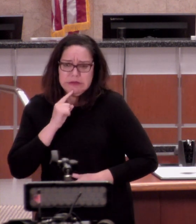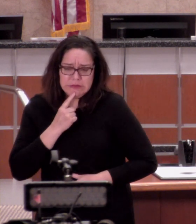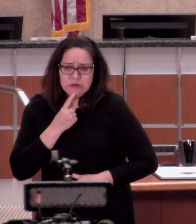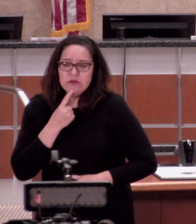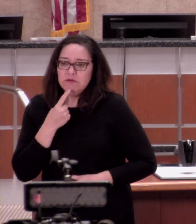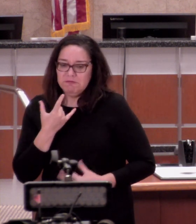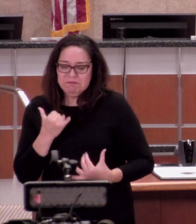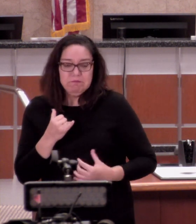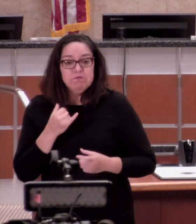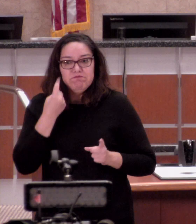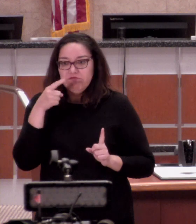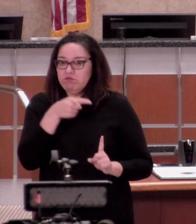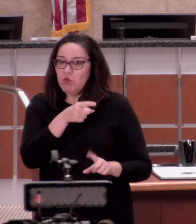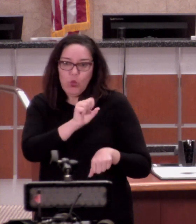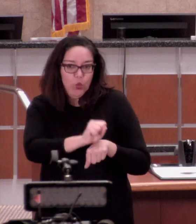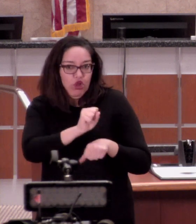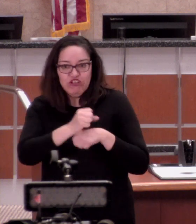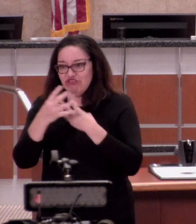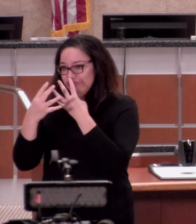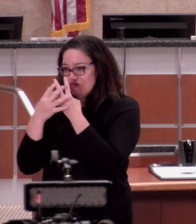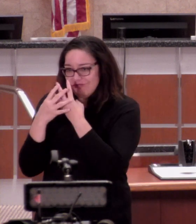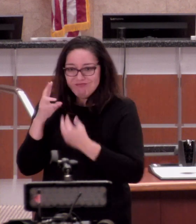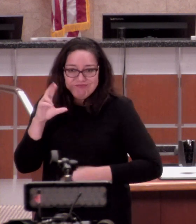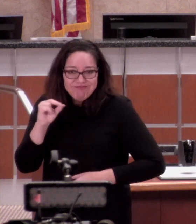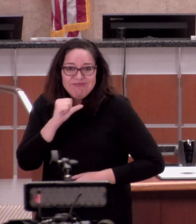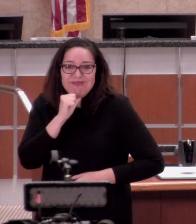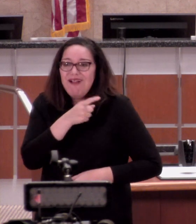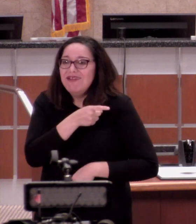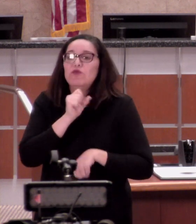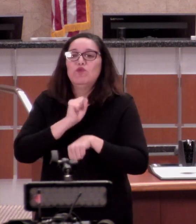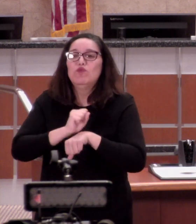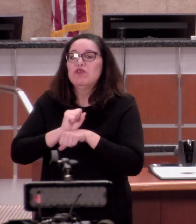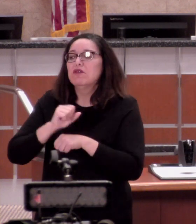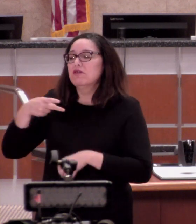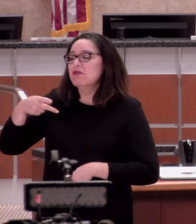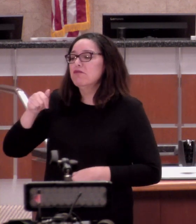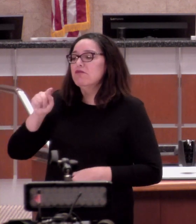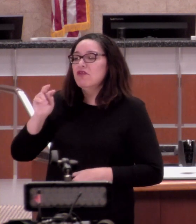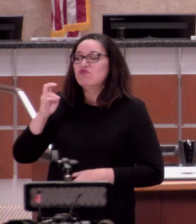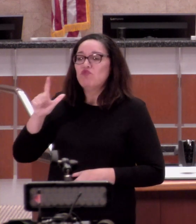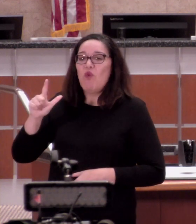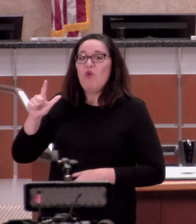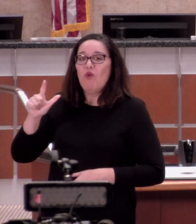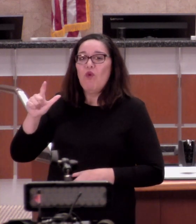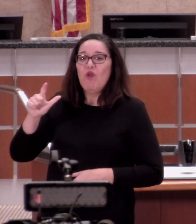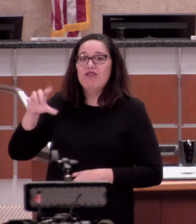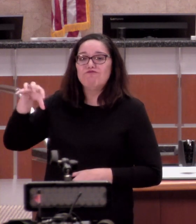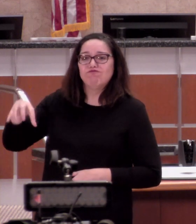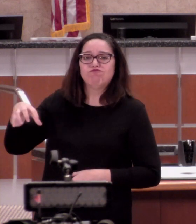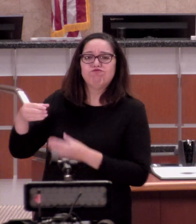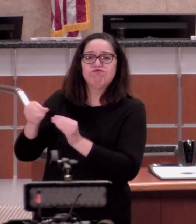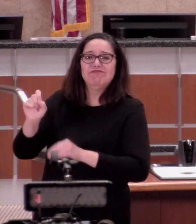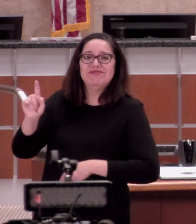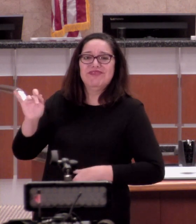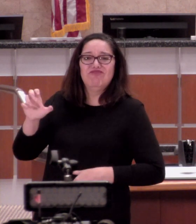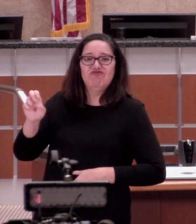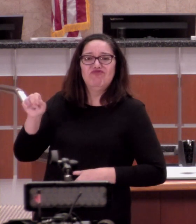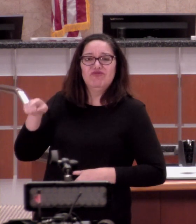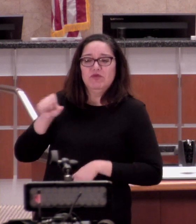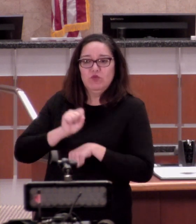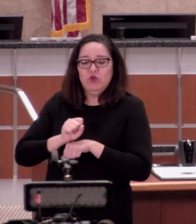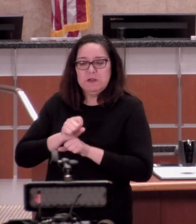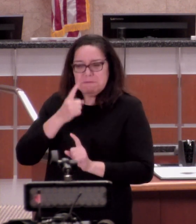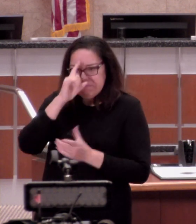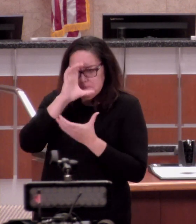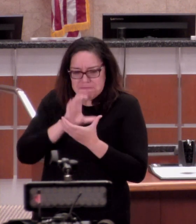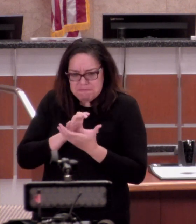he does not work the jail. He works a patrol station, and it's actually believed, we're not sure if he